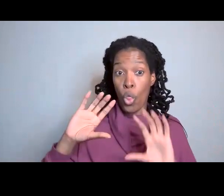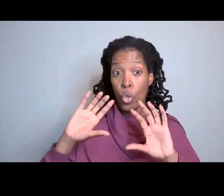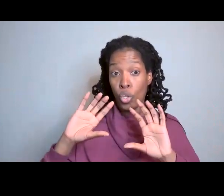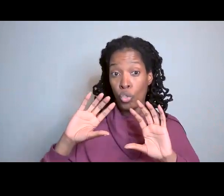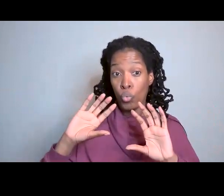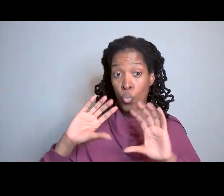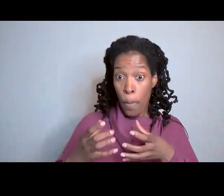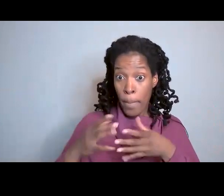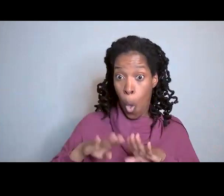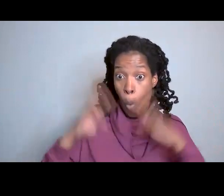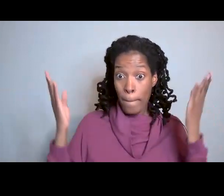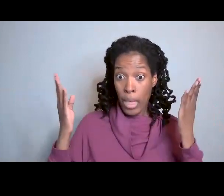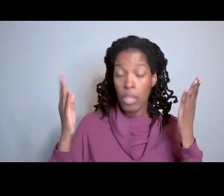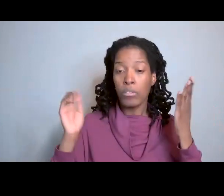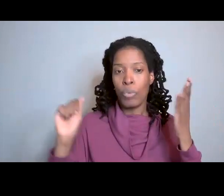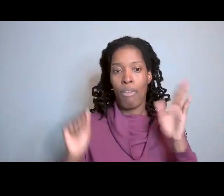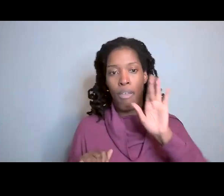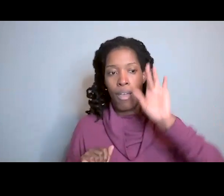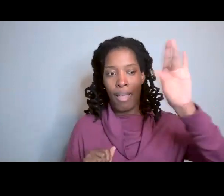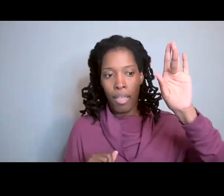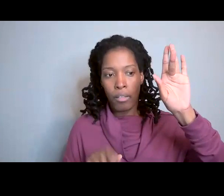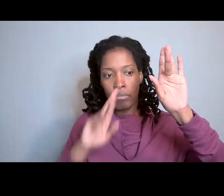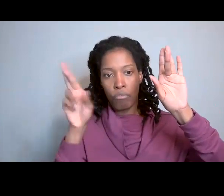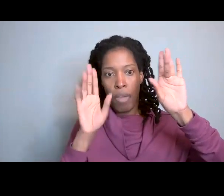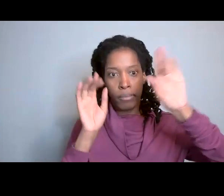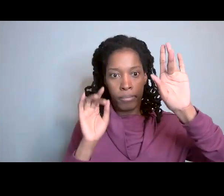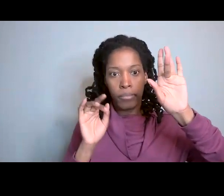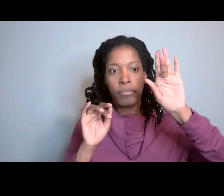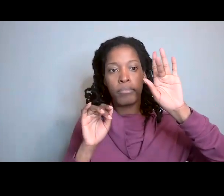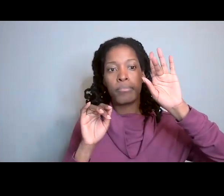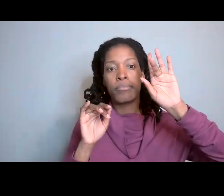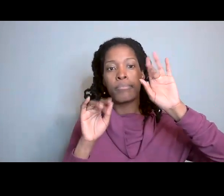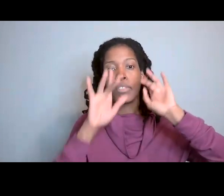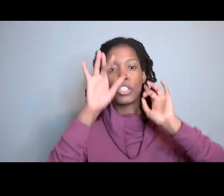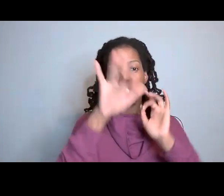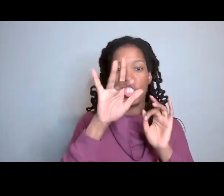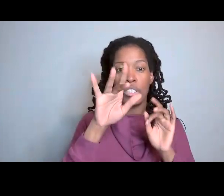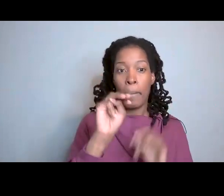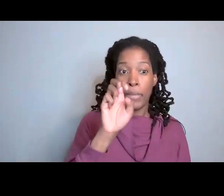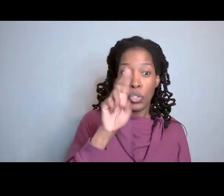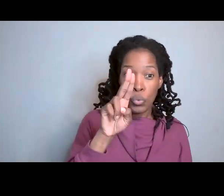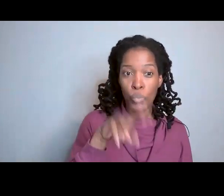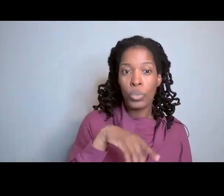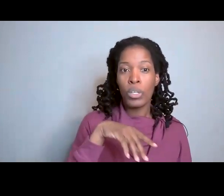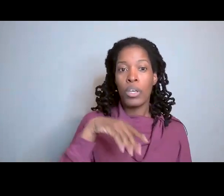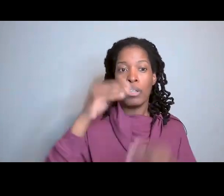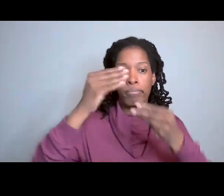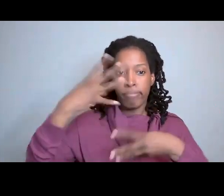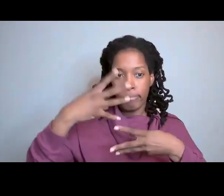the drop-down, and then you can add a form field and then choose